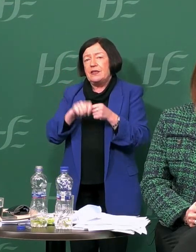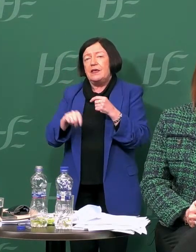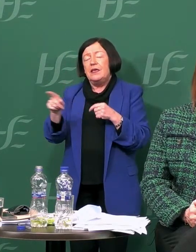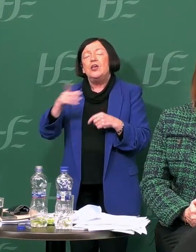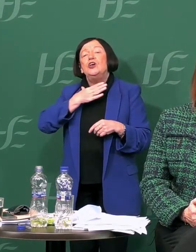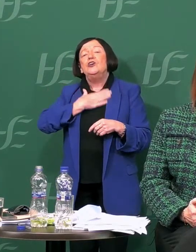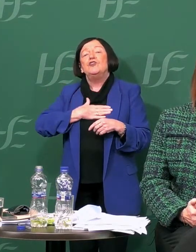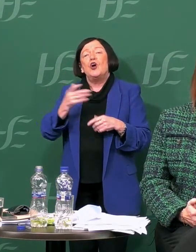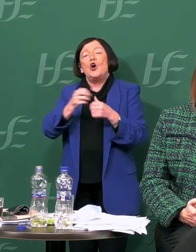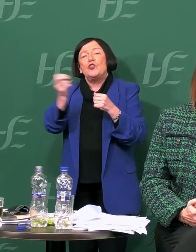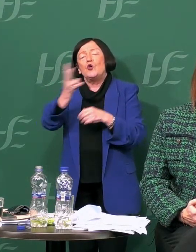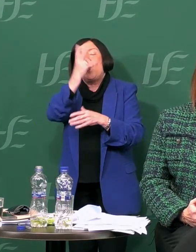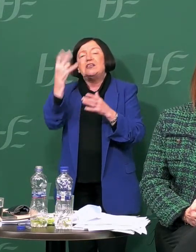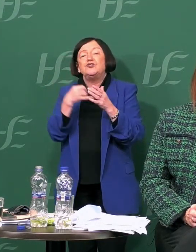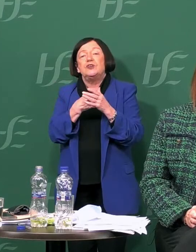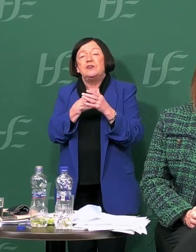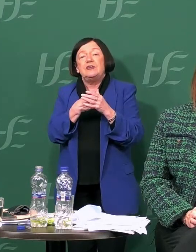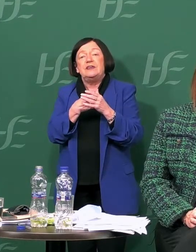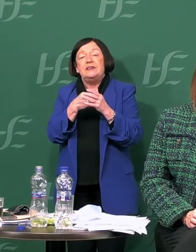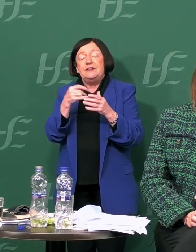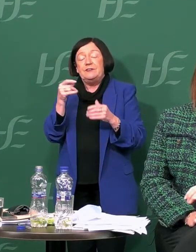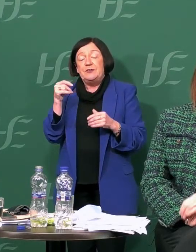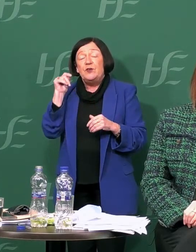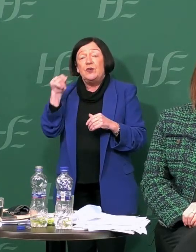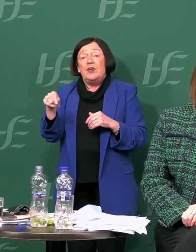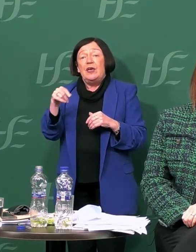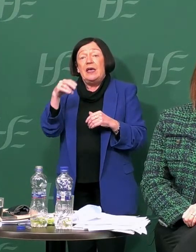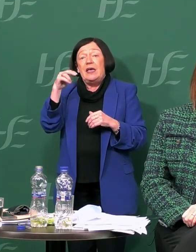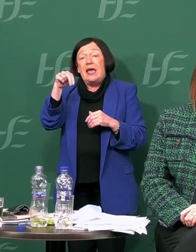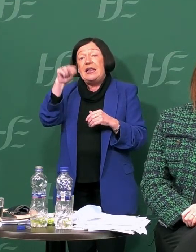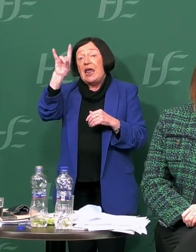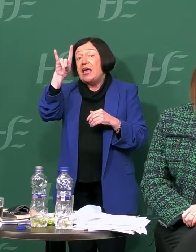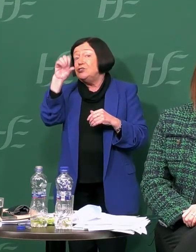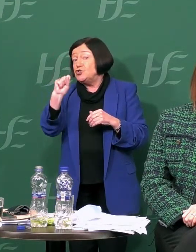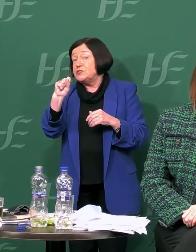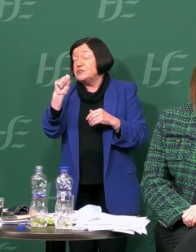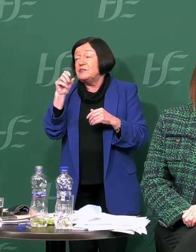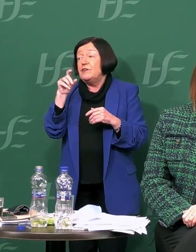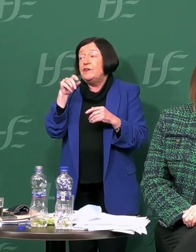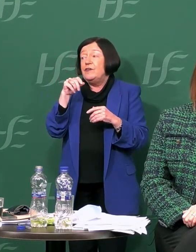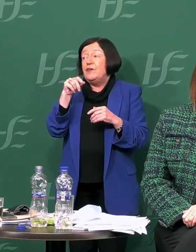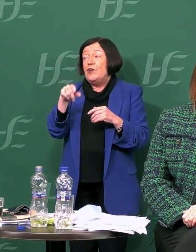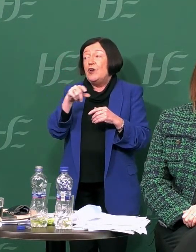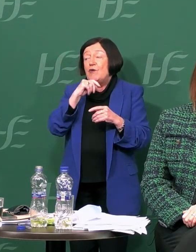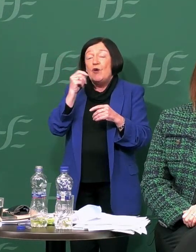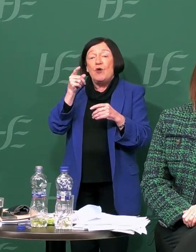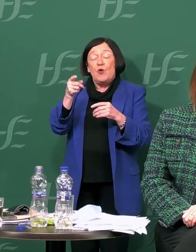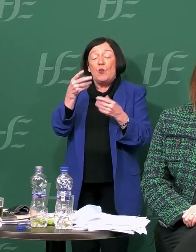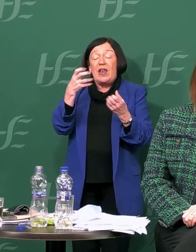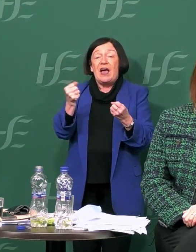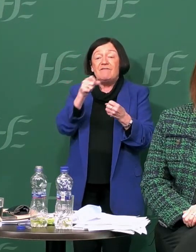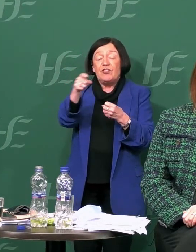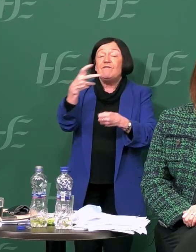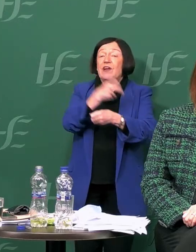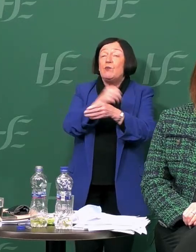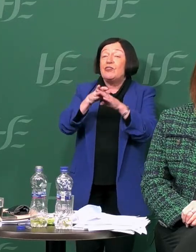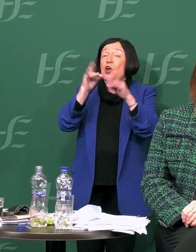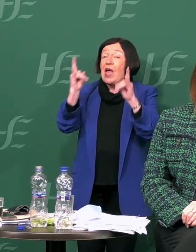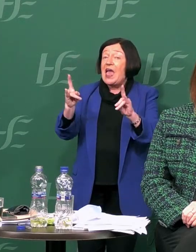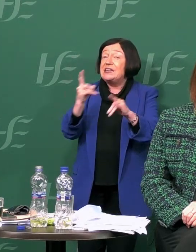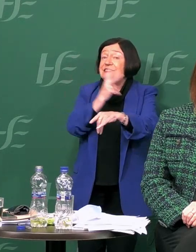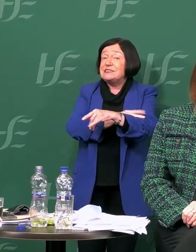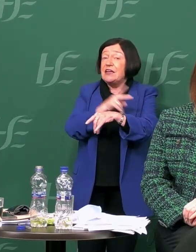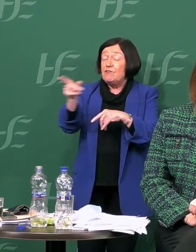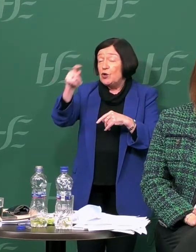Just the other question, you saw during the week that the NHS are implementing mandatory COVID vaccines for their health staff. I'm just wondering if there's any